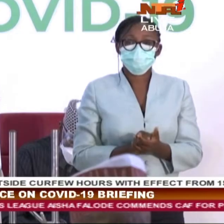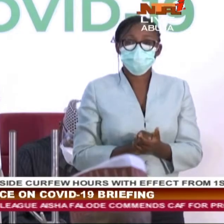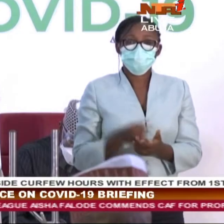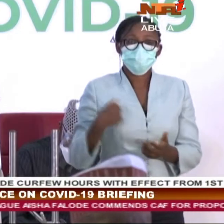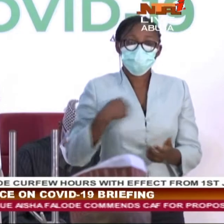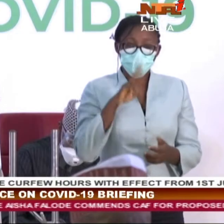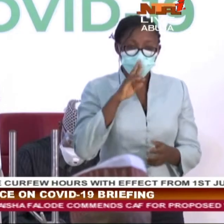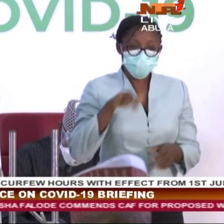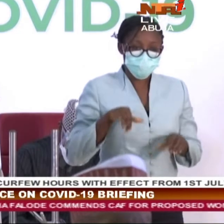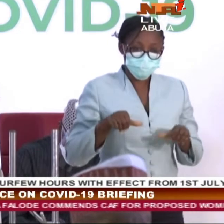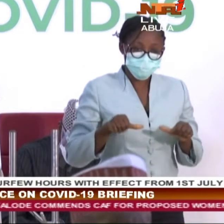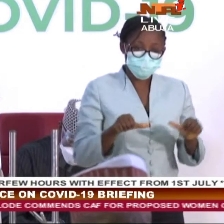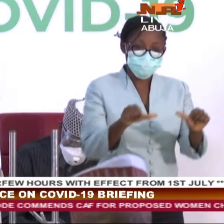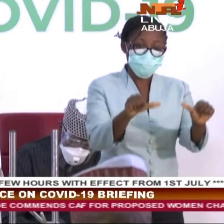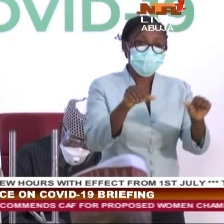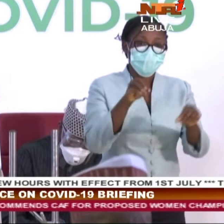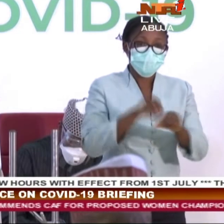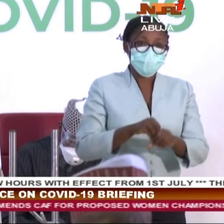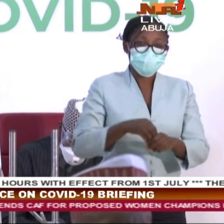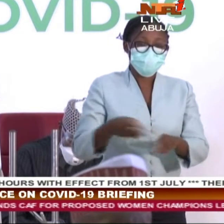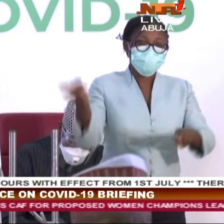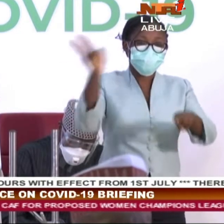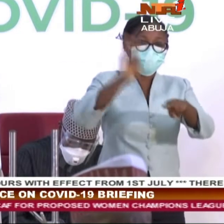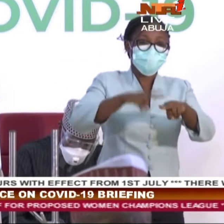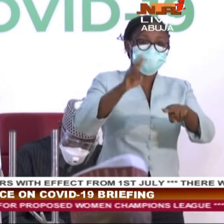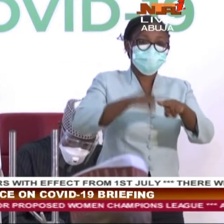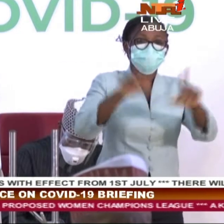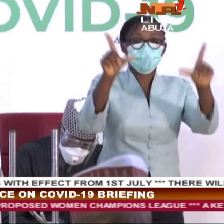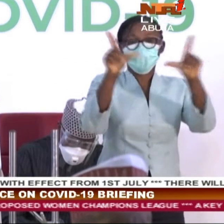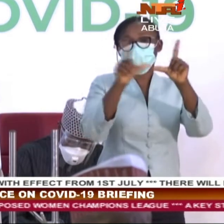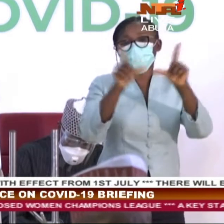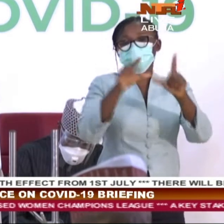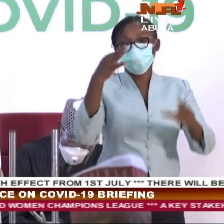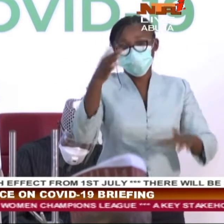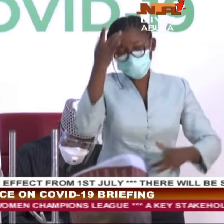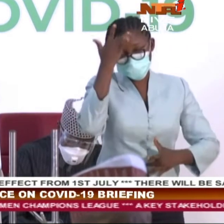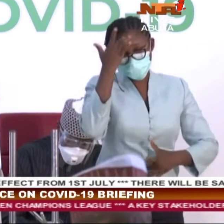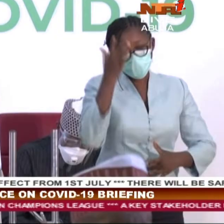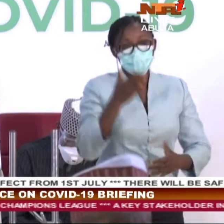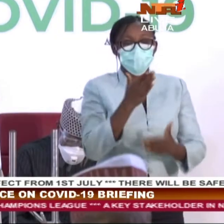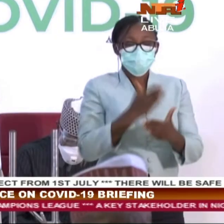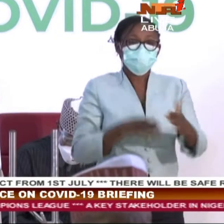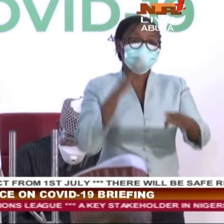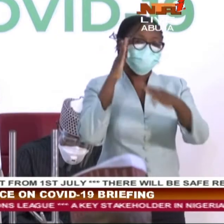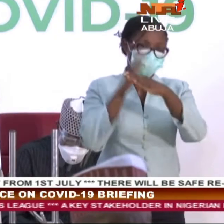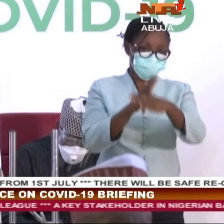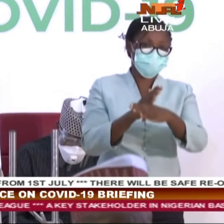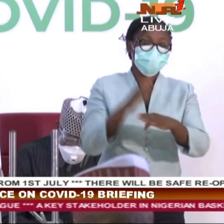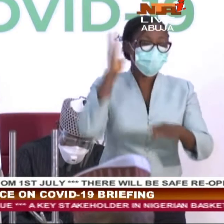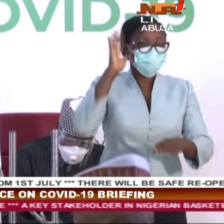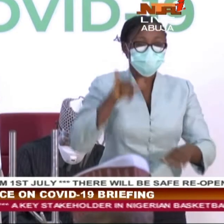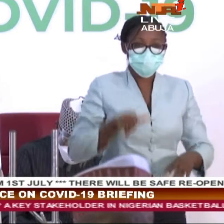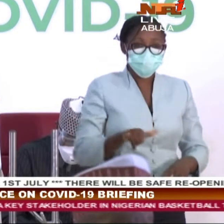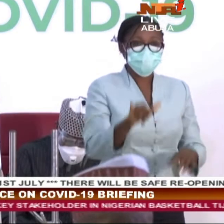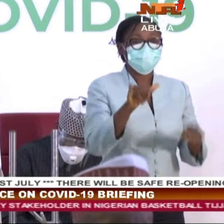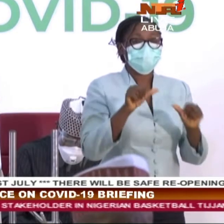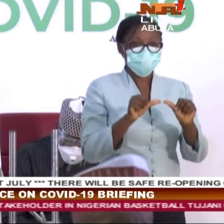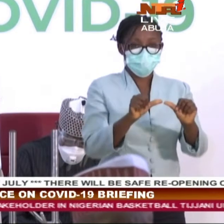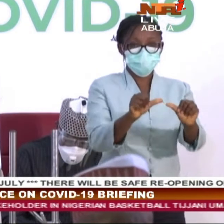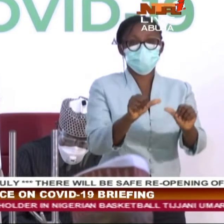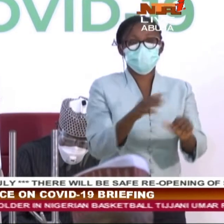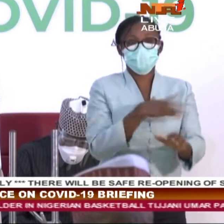We're still in the exponential phase. So some restrictions will have to remain. And those restrictions that will